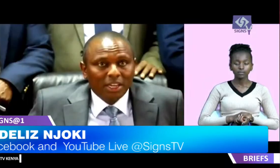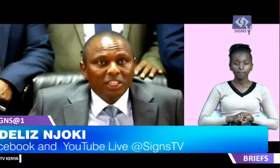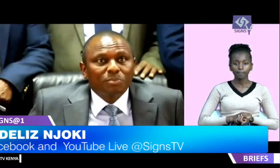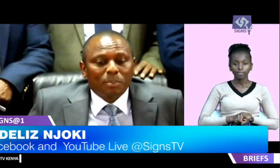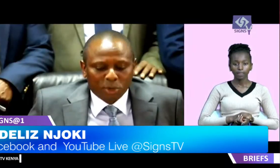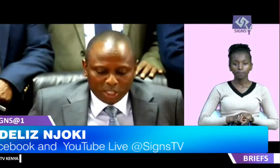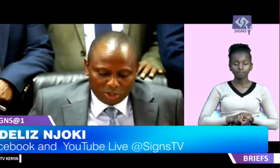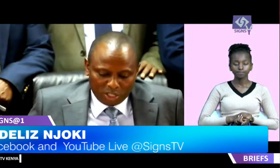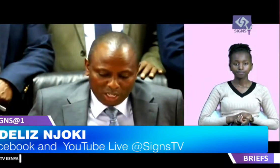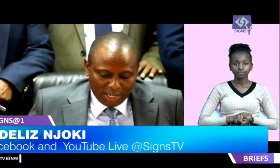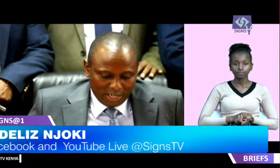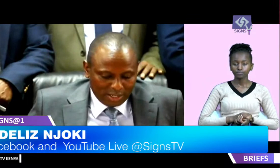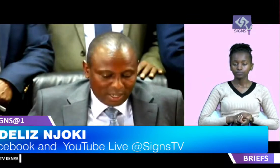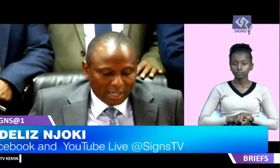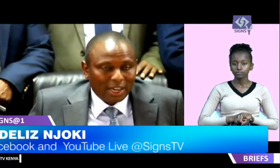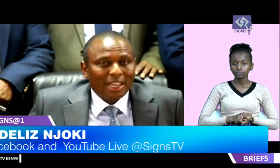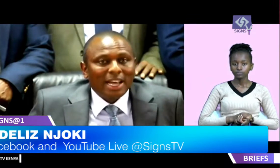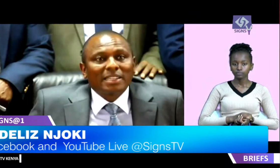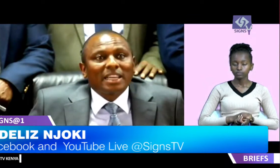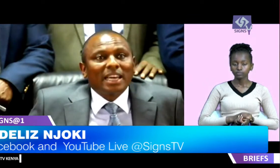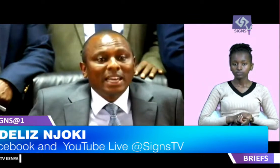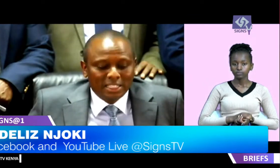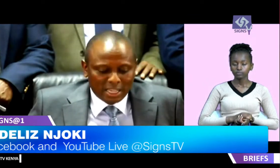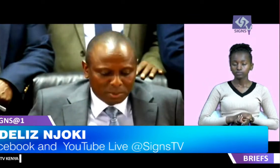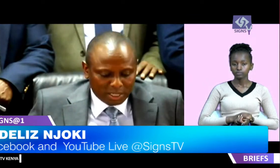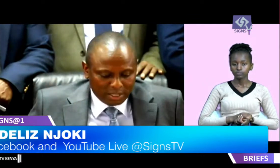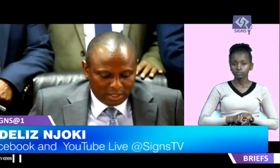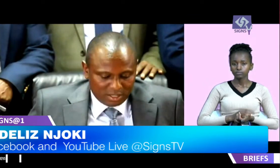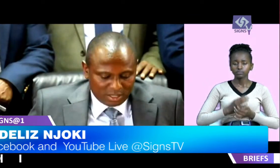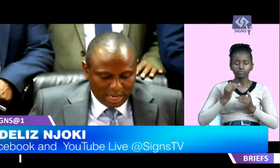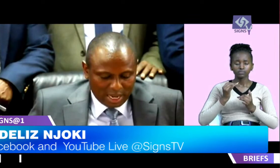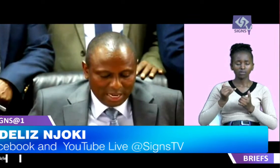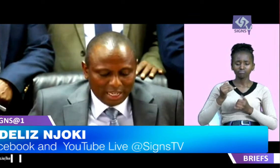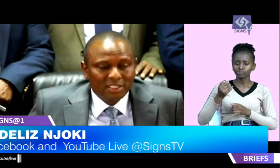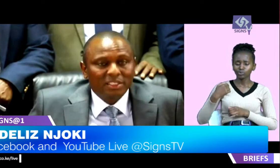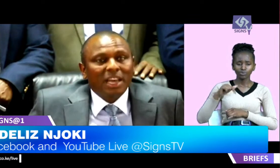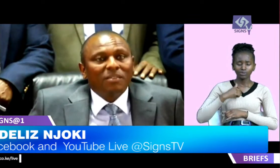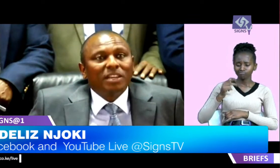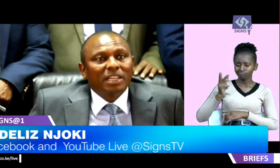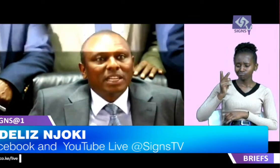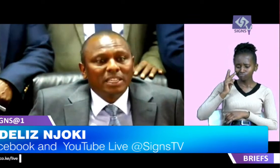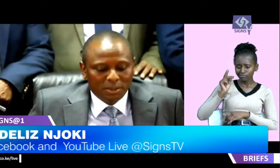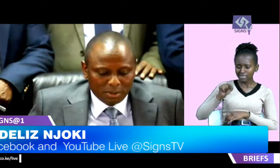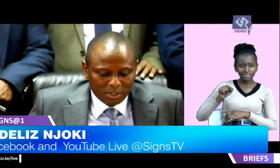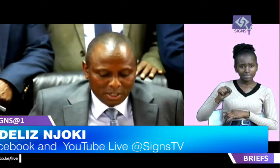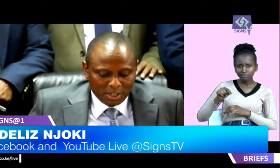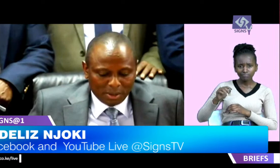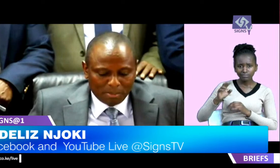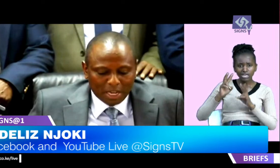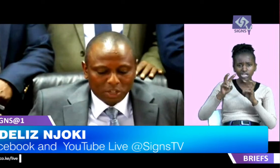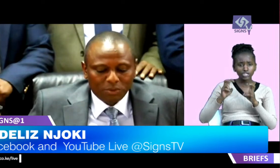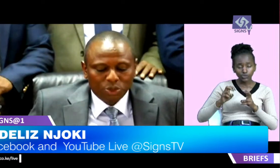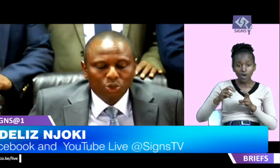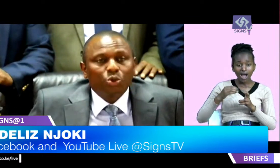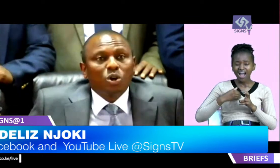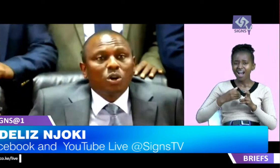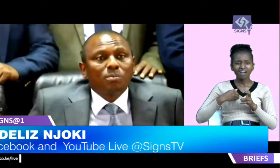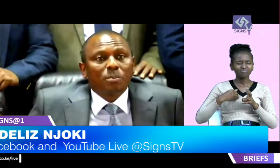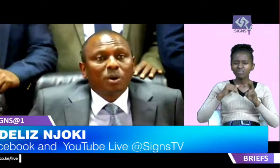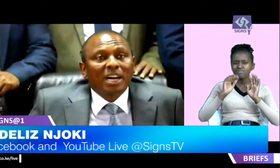His purported dossier lacked any substance and is evidently part of his usual propaganda